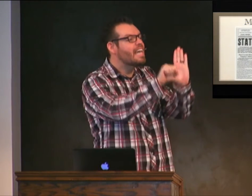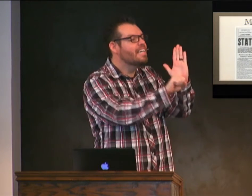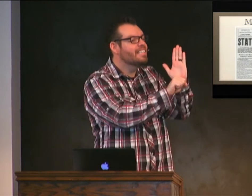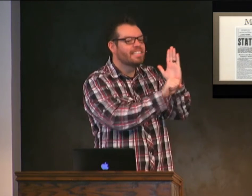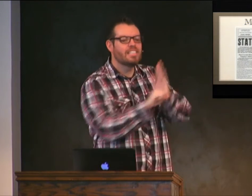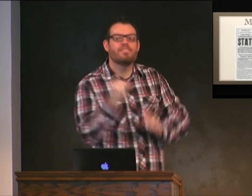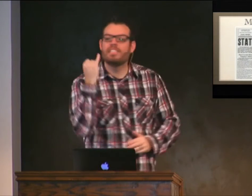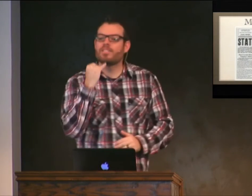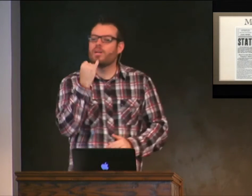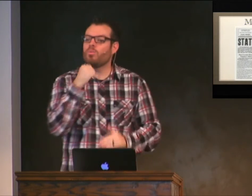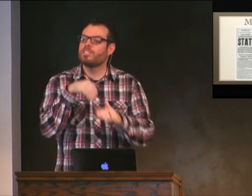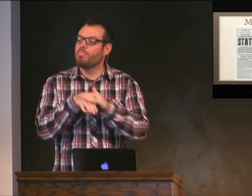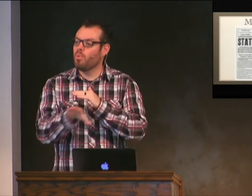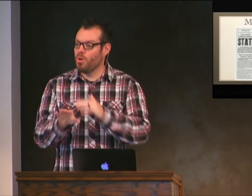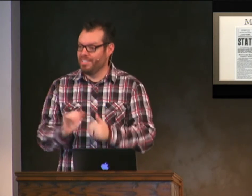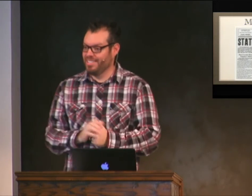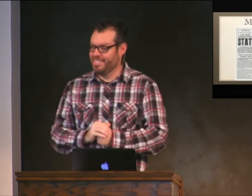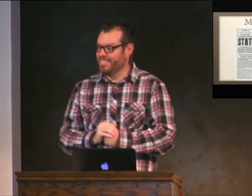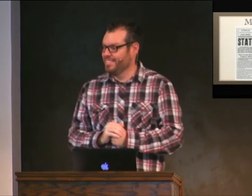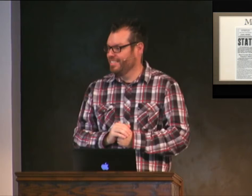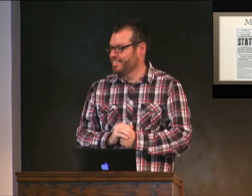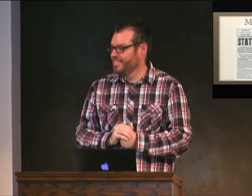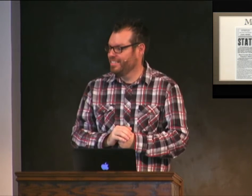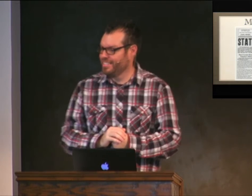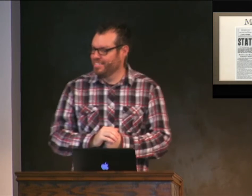The state of Israel was born.